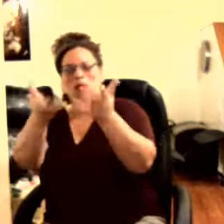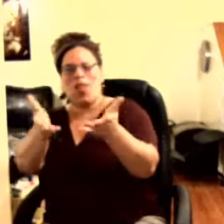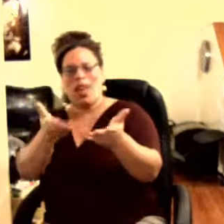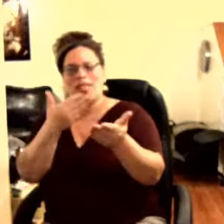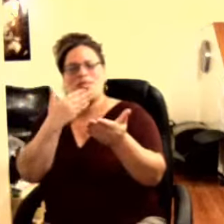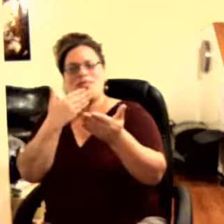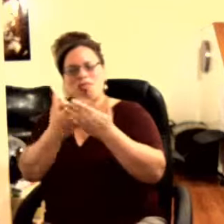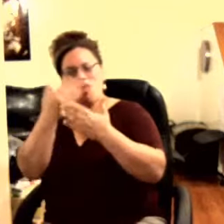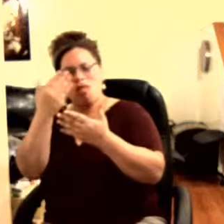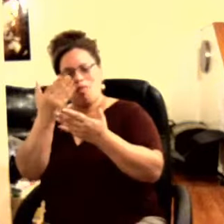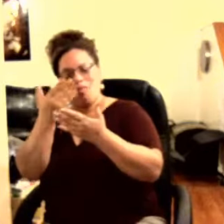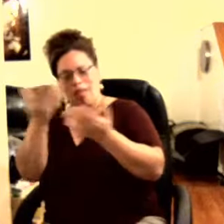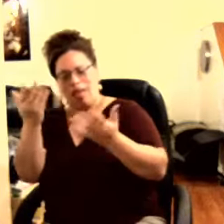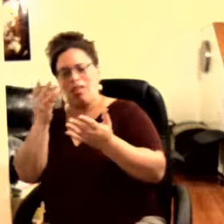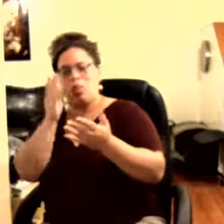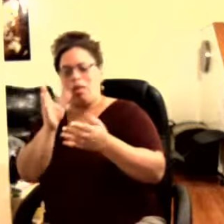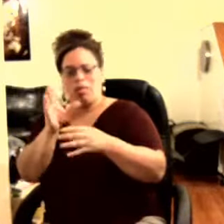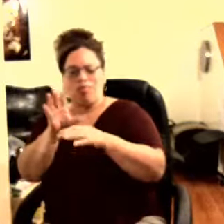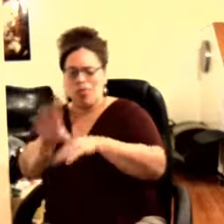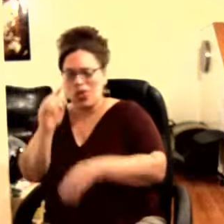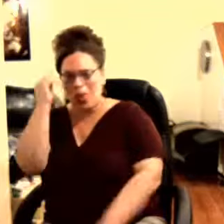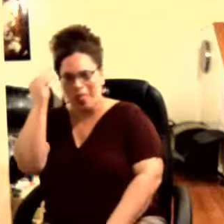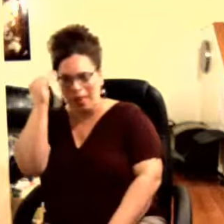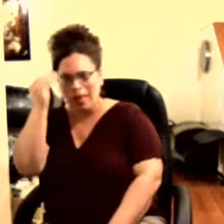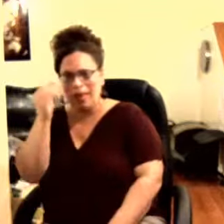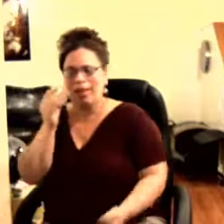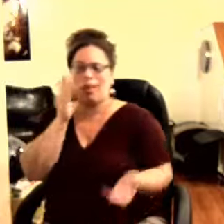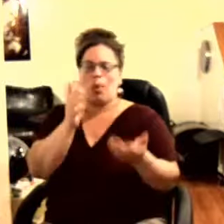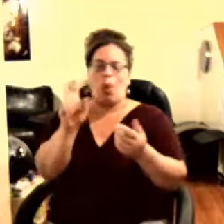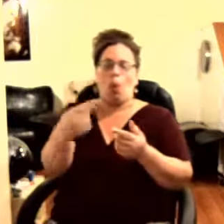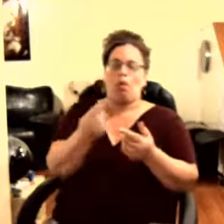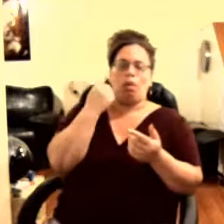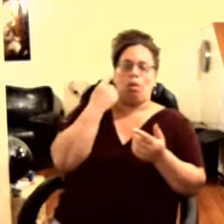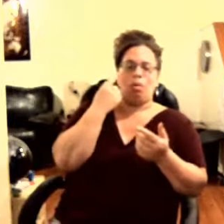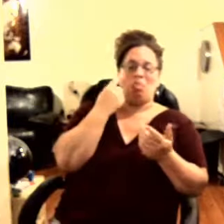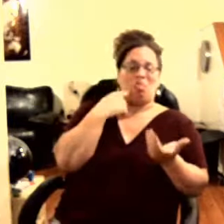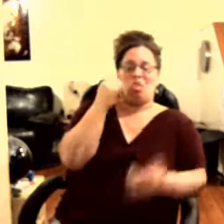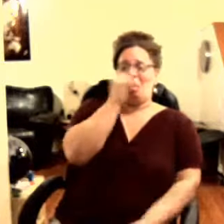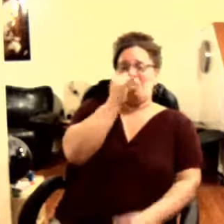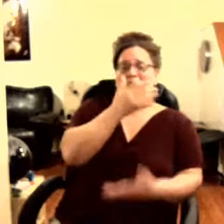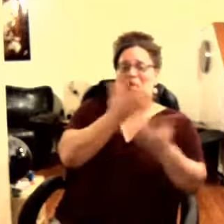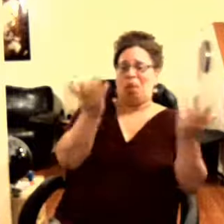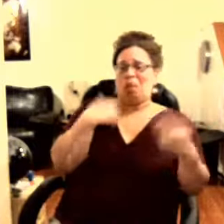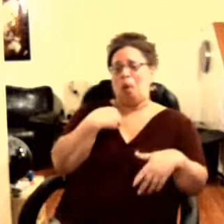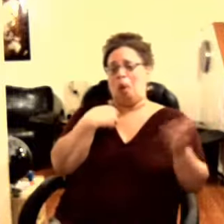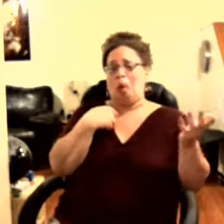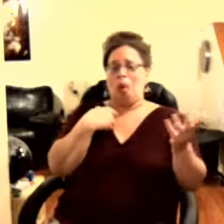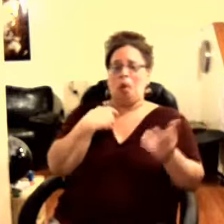broadcast society, there were these gatekeepers, the editors, and they controlled the flows of information. And along came